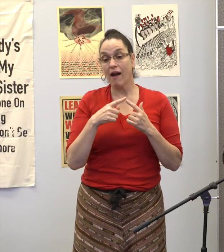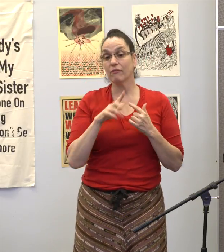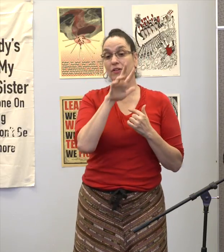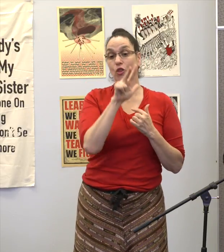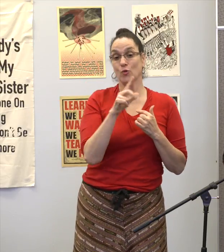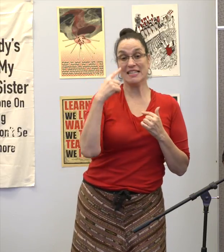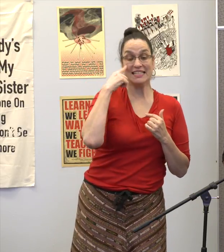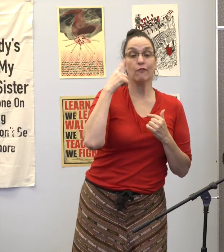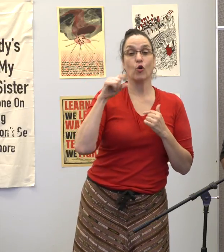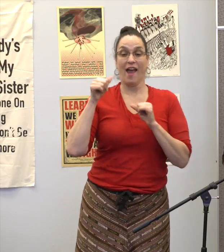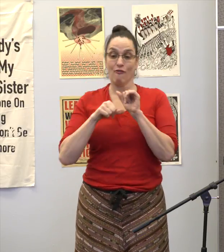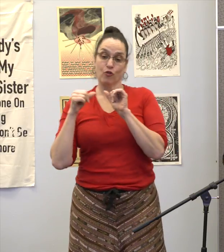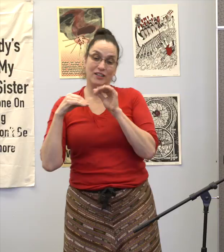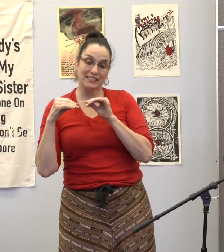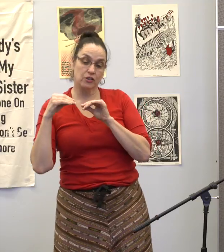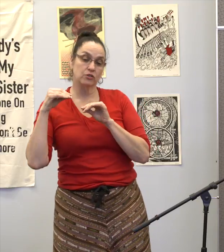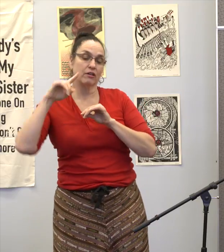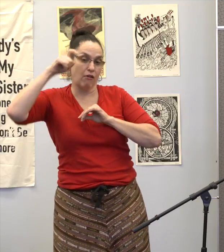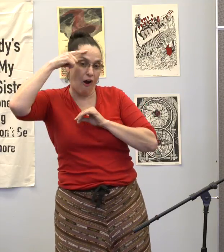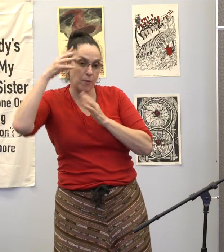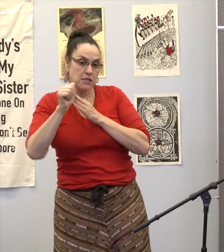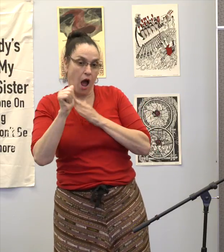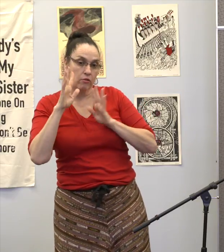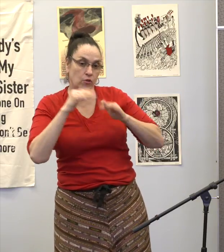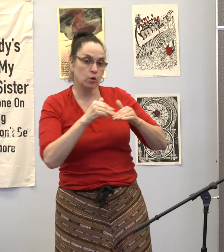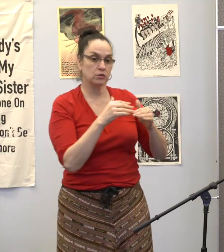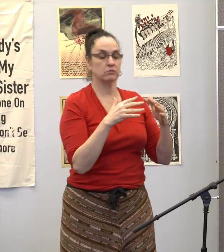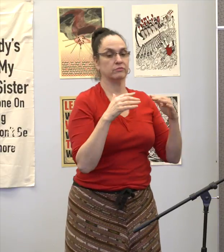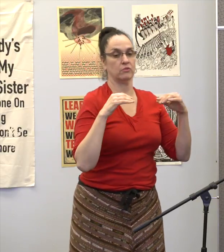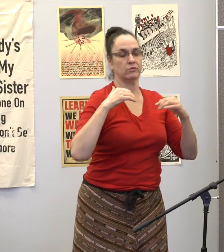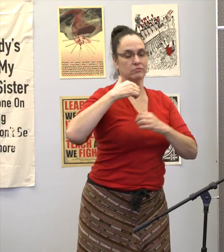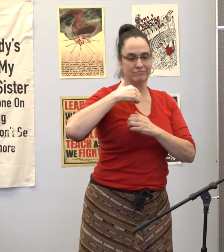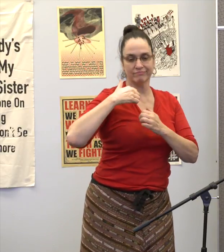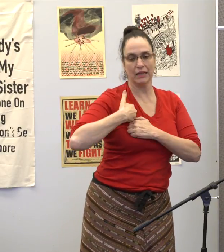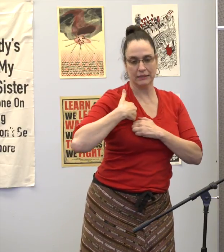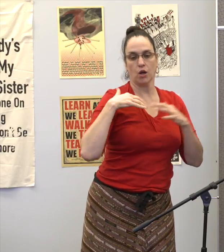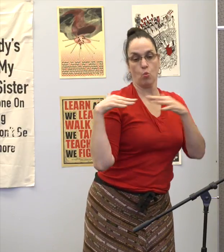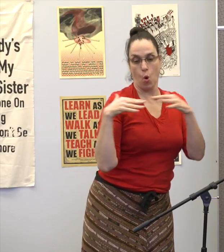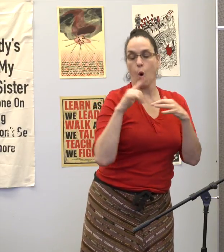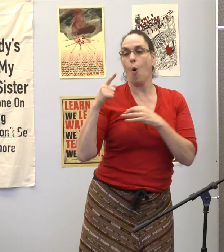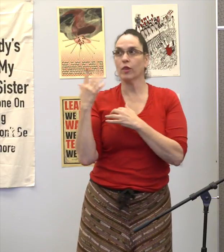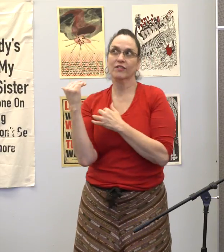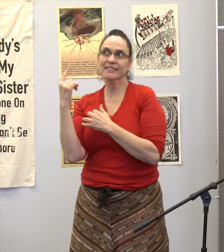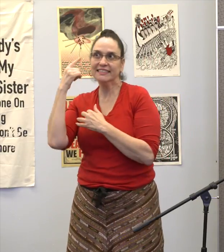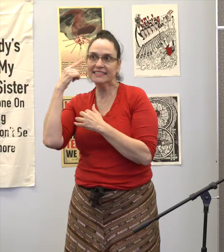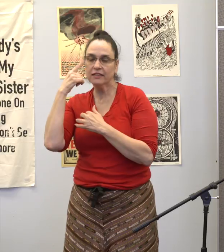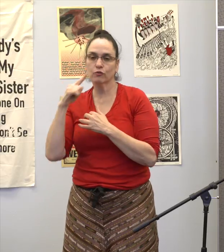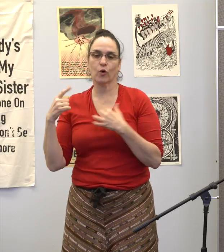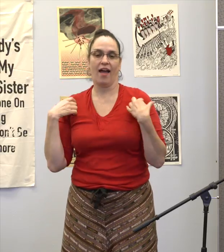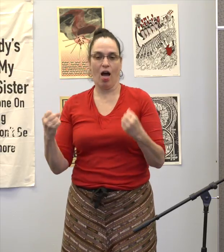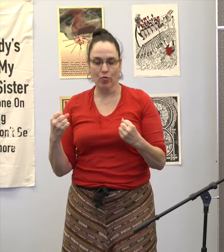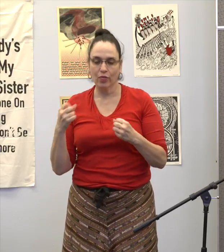every discretionary dollar on war and only 15 cents on education and health care. But we're also talking